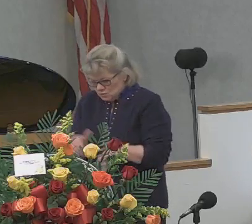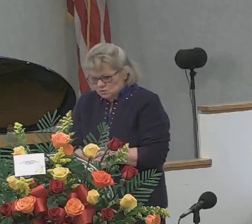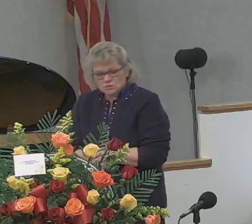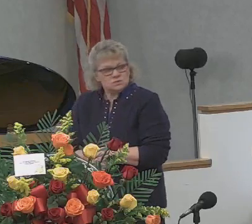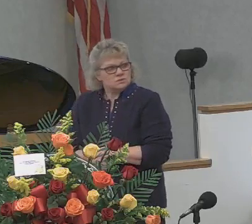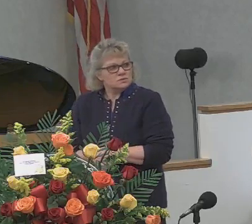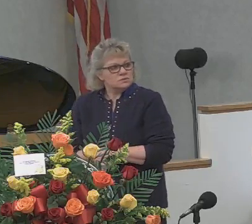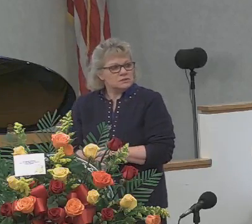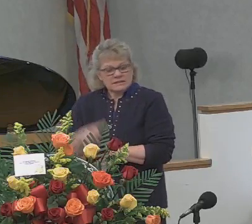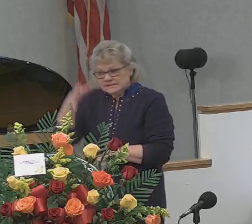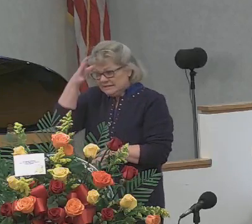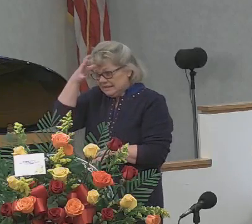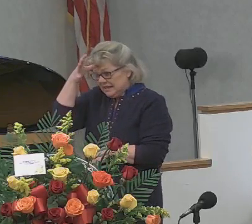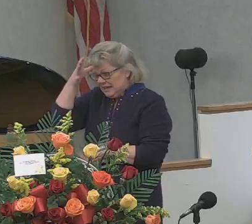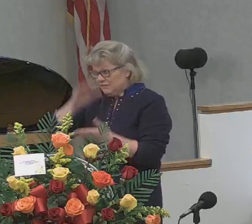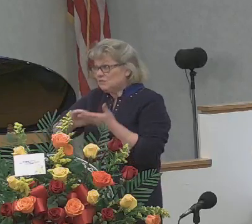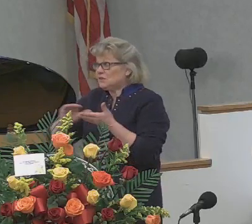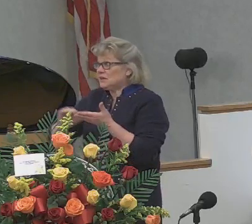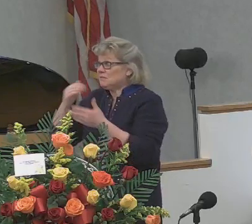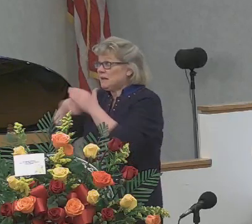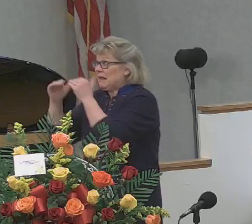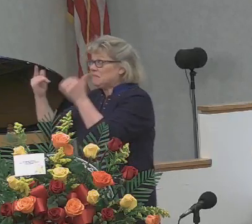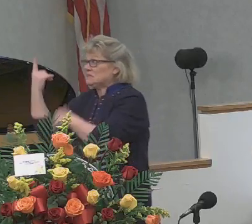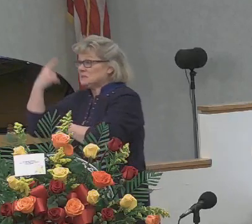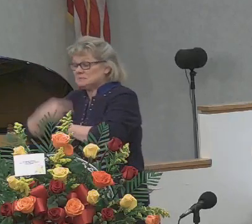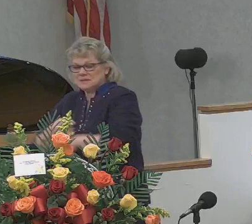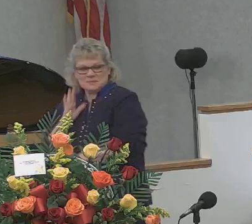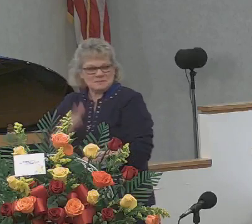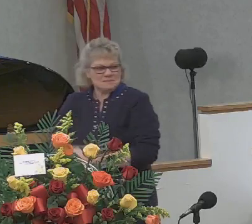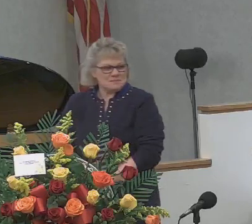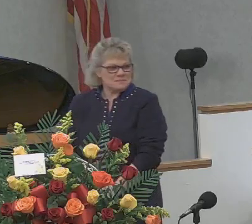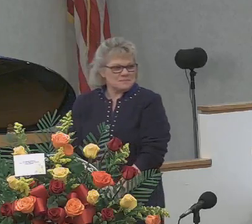Dad, you're going to have to forgive me for this in heaven someday.